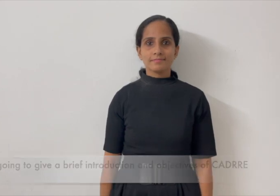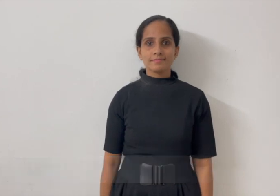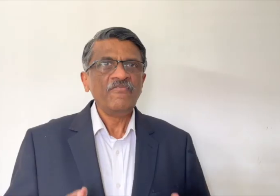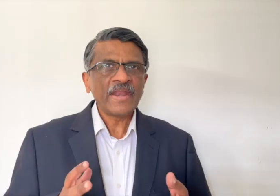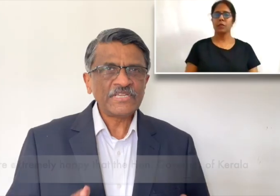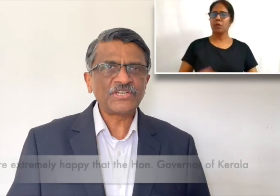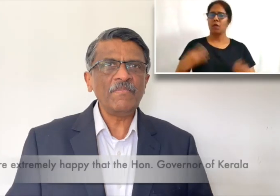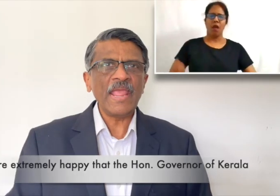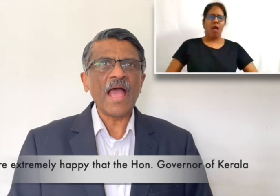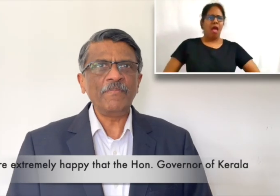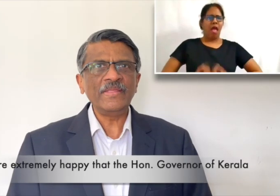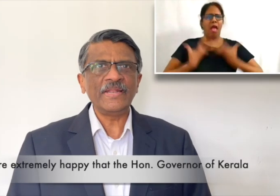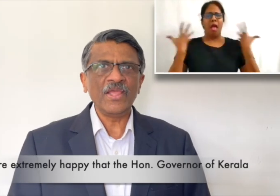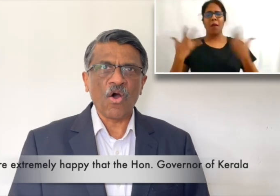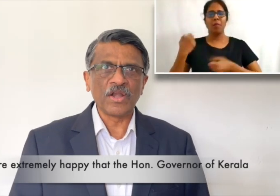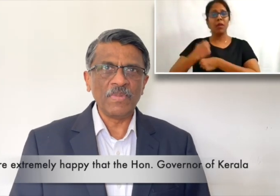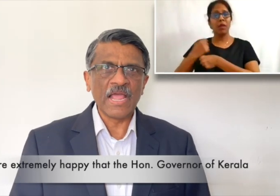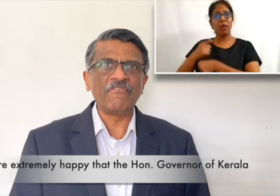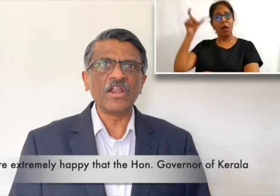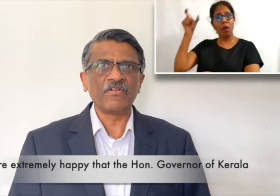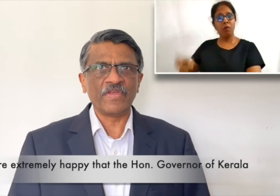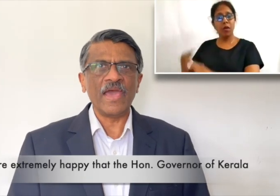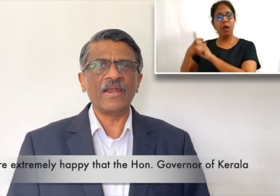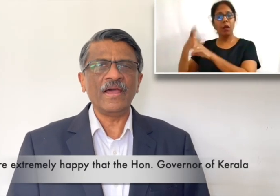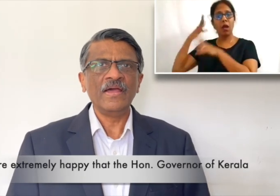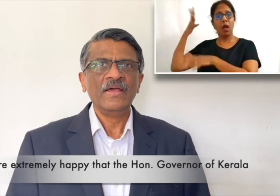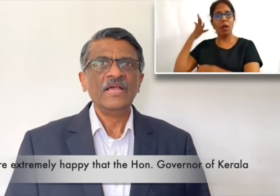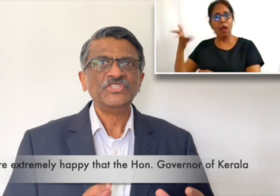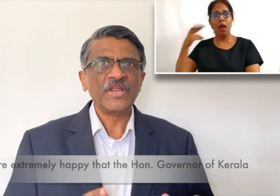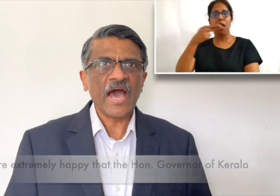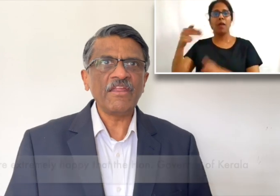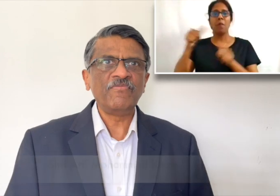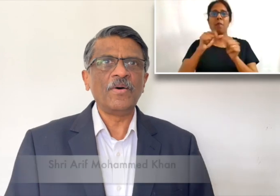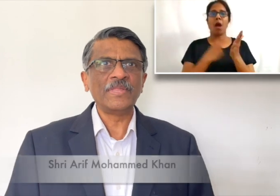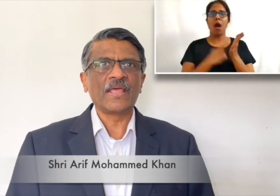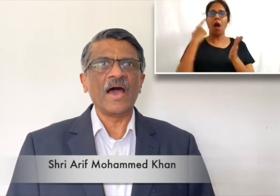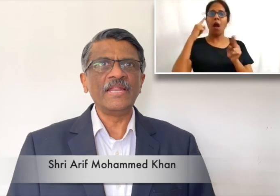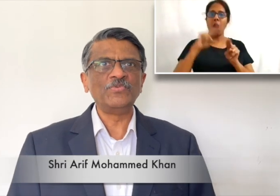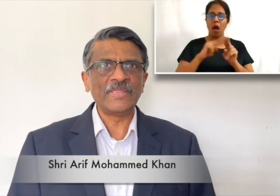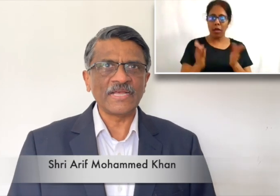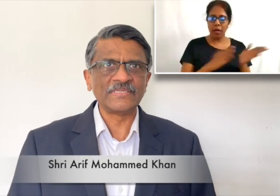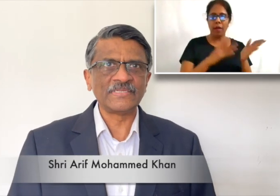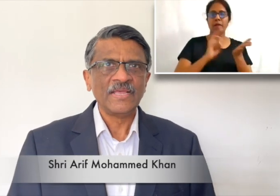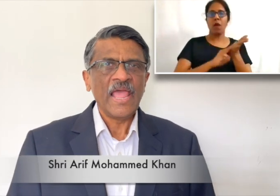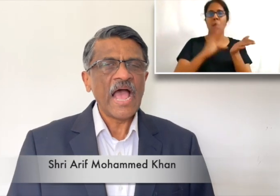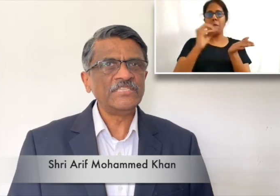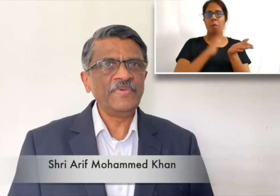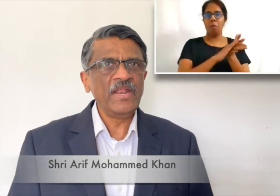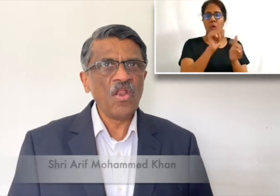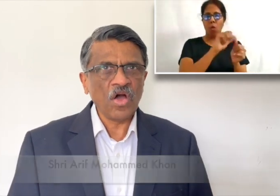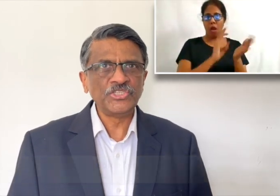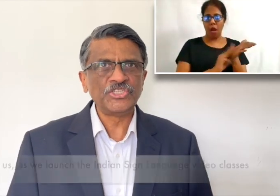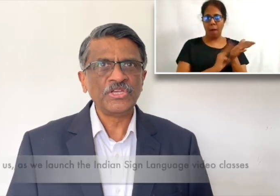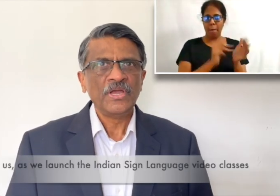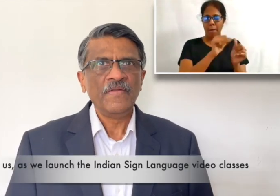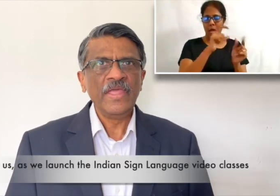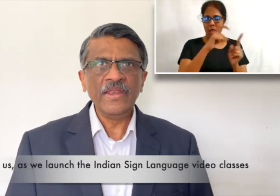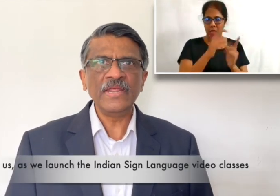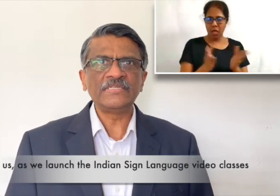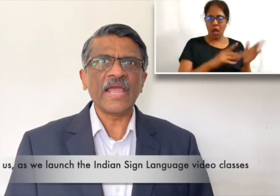We are extremely happy that the Honorable Governor of Kerala, Shri Arif Mohammed Khan, is with us as we launch the Indian Sign